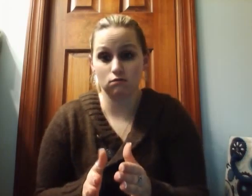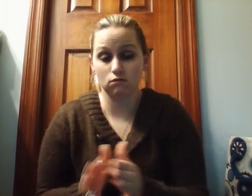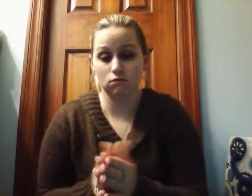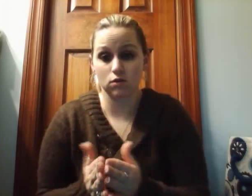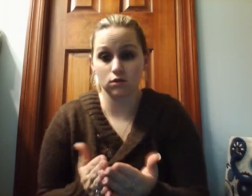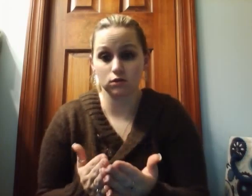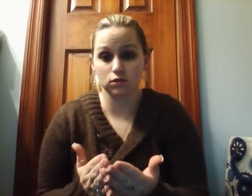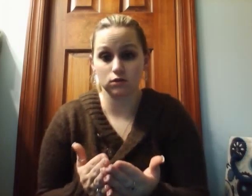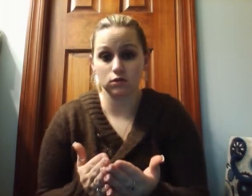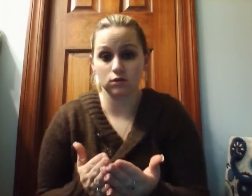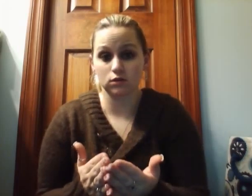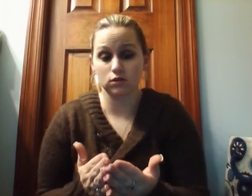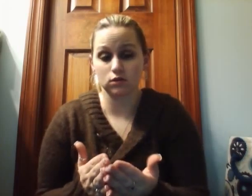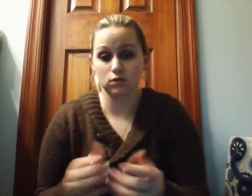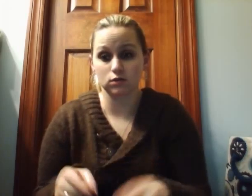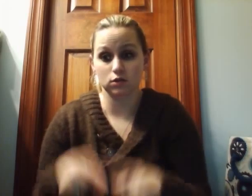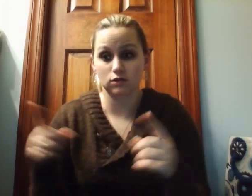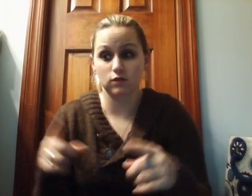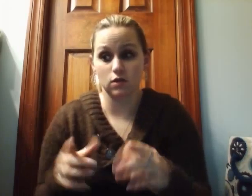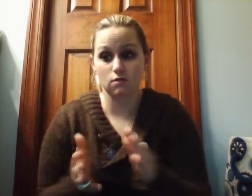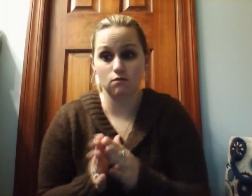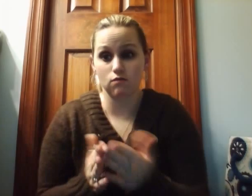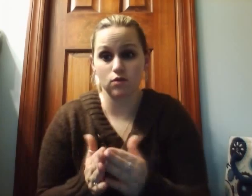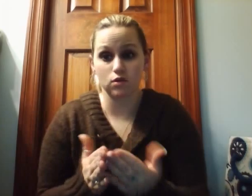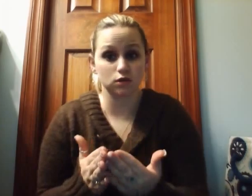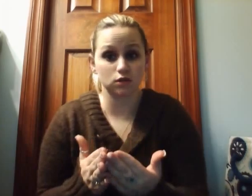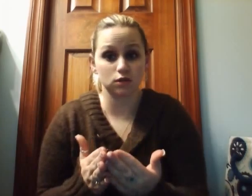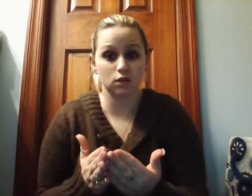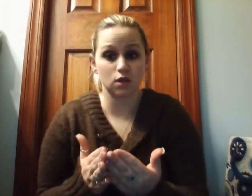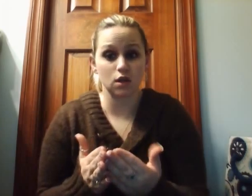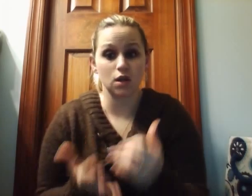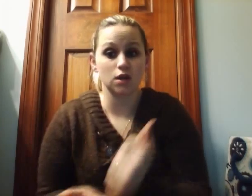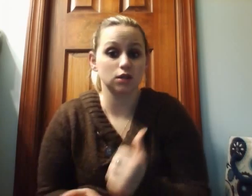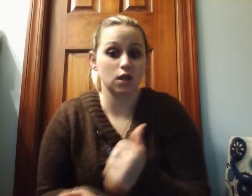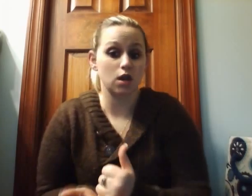might have to promote in programs. There's other local agencies in the